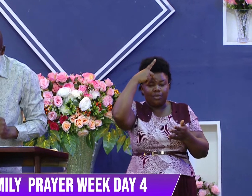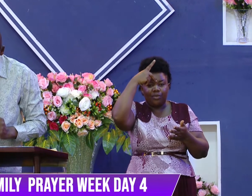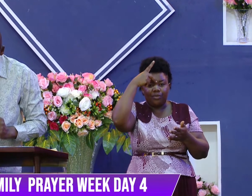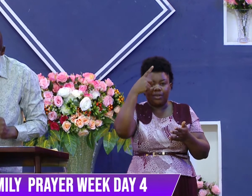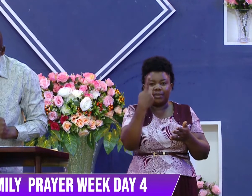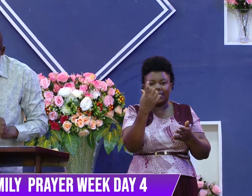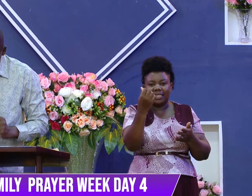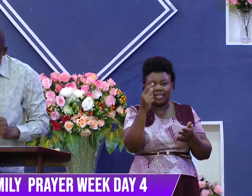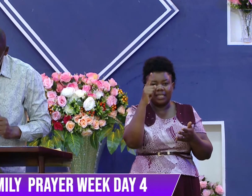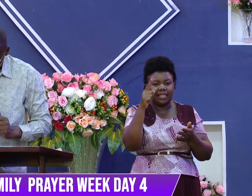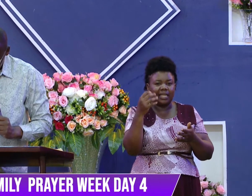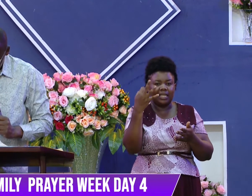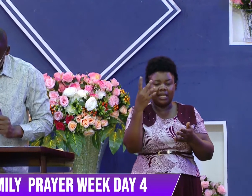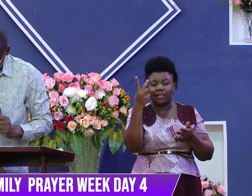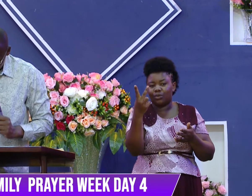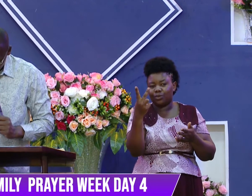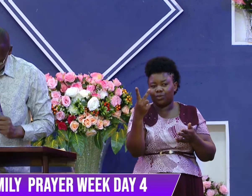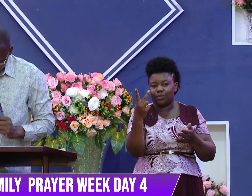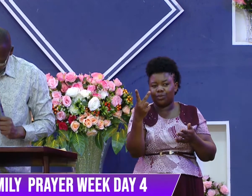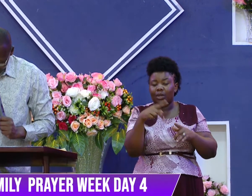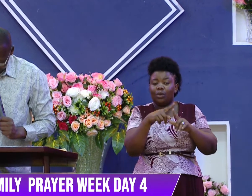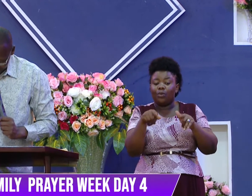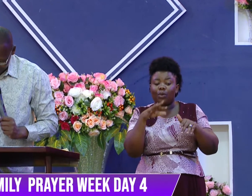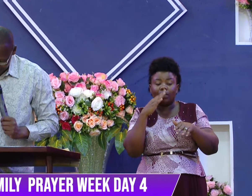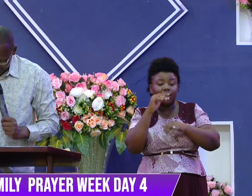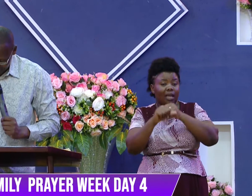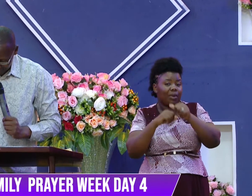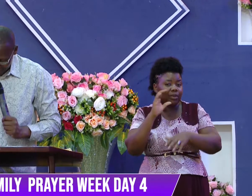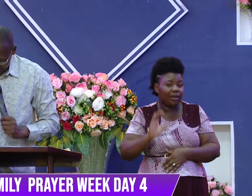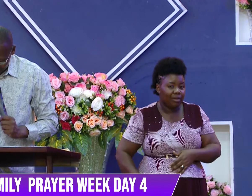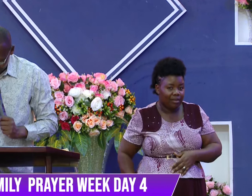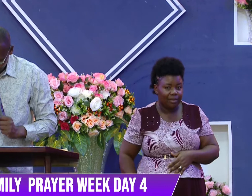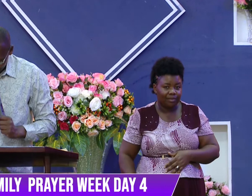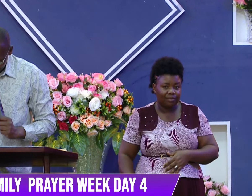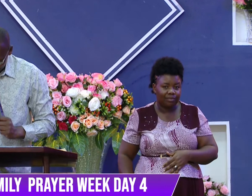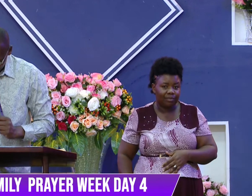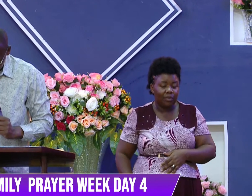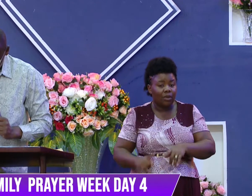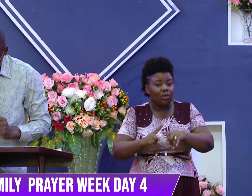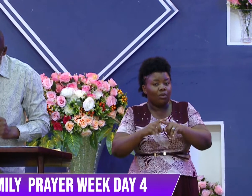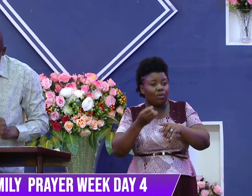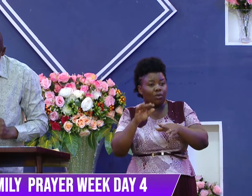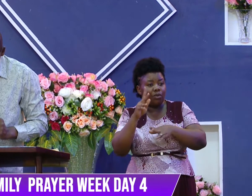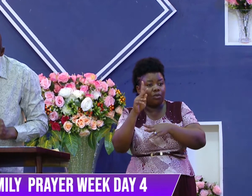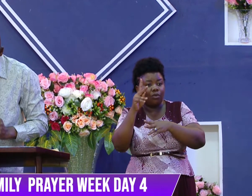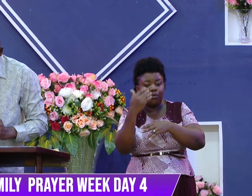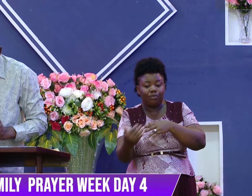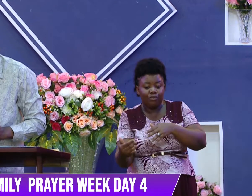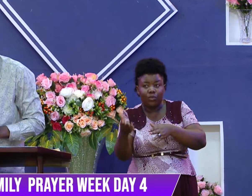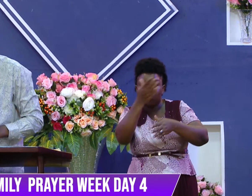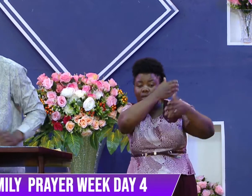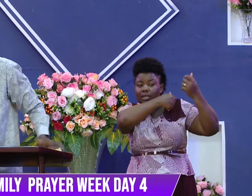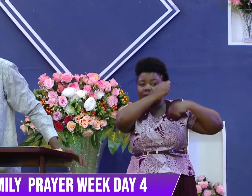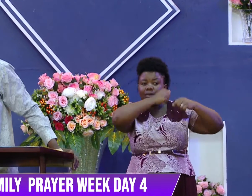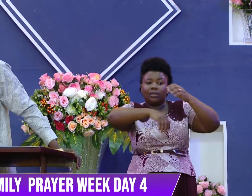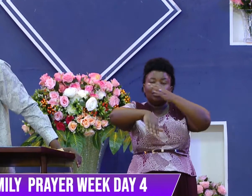32, Proverbs 16:32. We are talking about character of the sons of